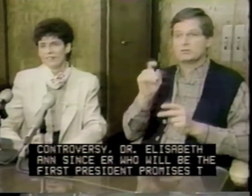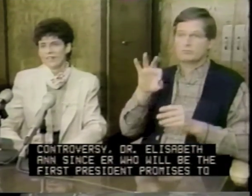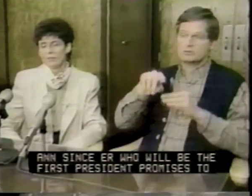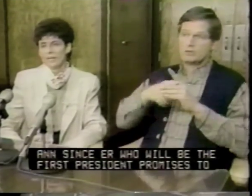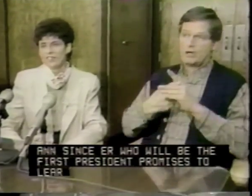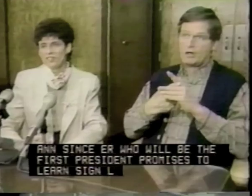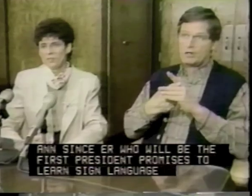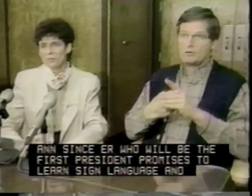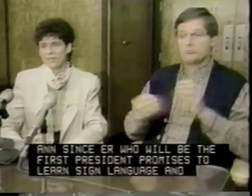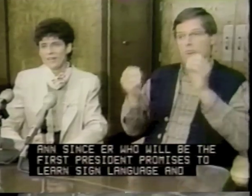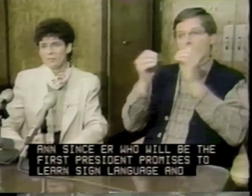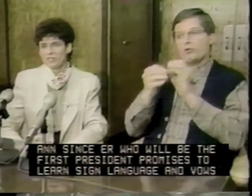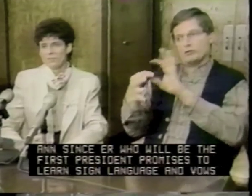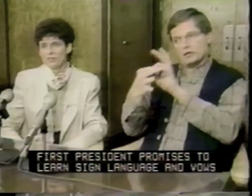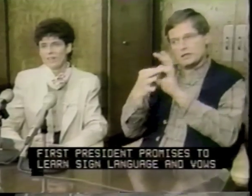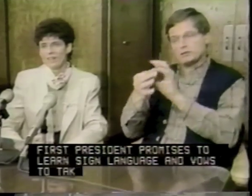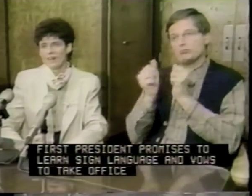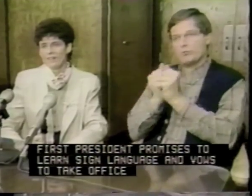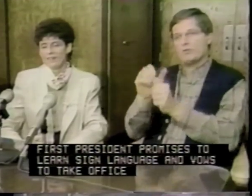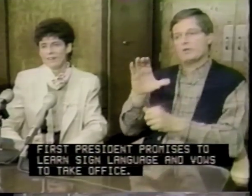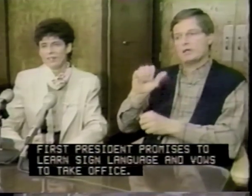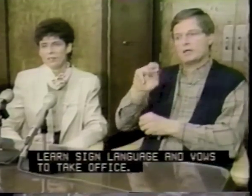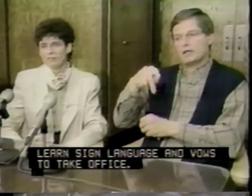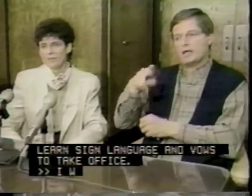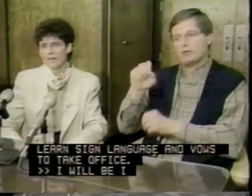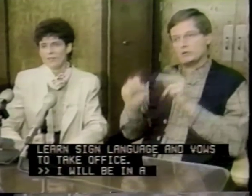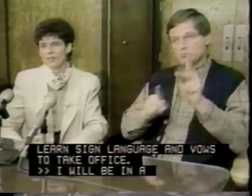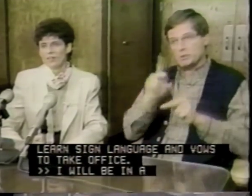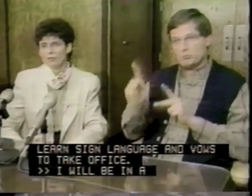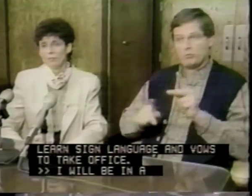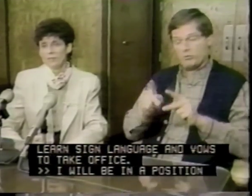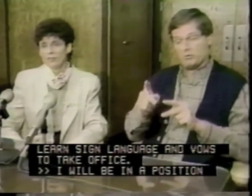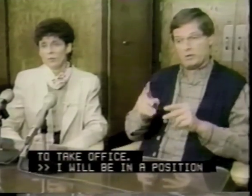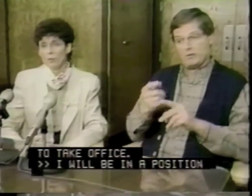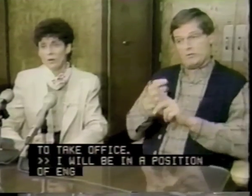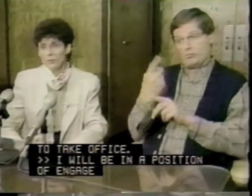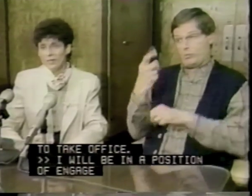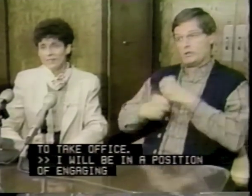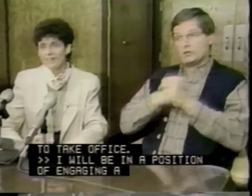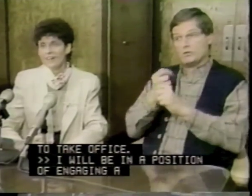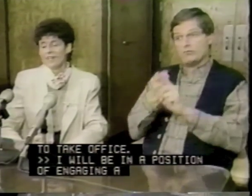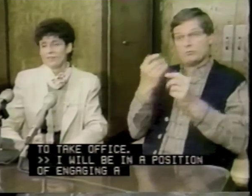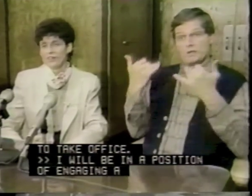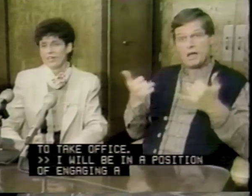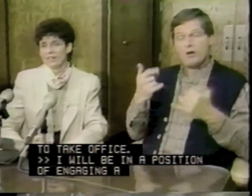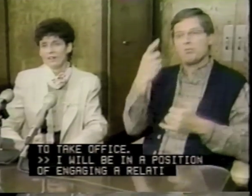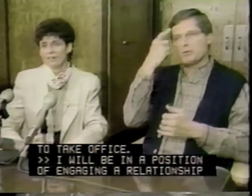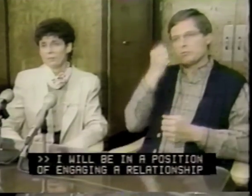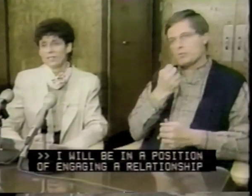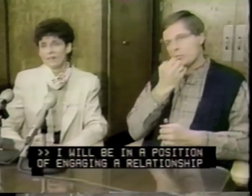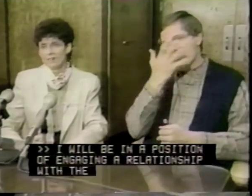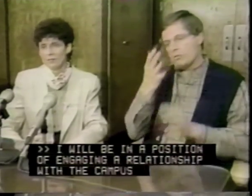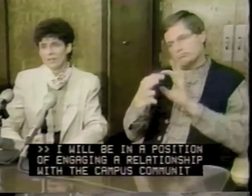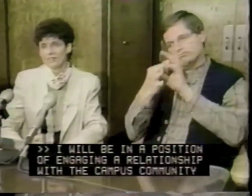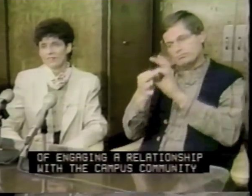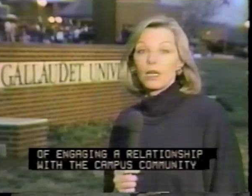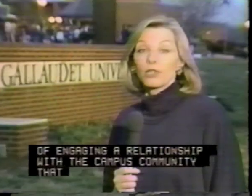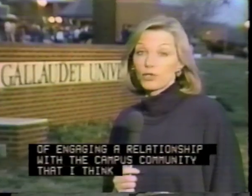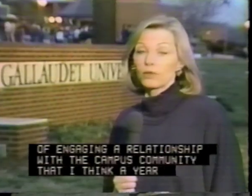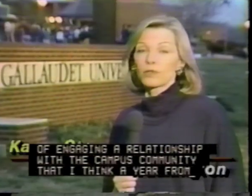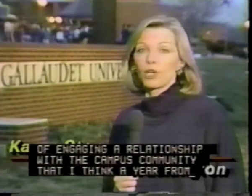engaging a relationship with the campus community that I think a year from now will be a very warm one and a very productive